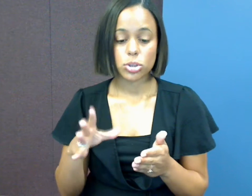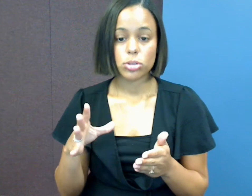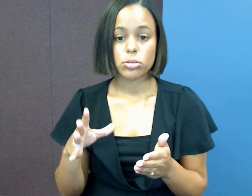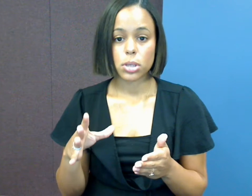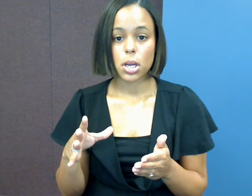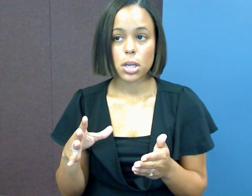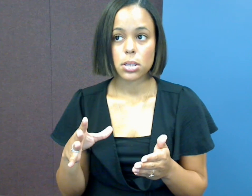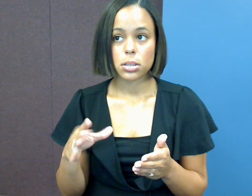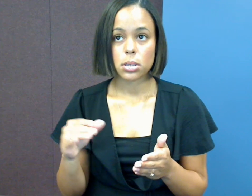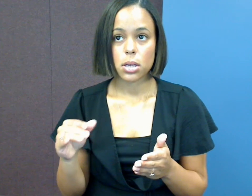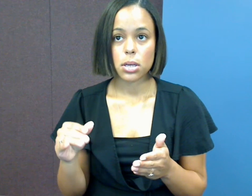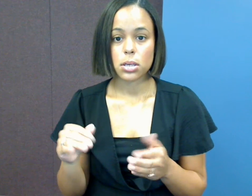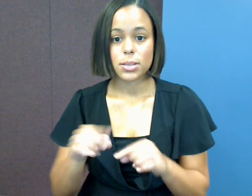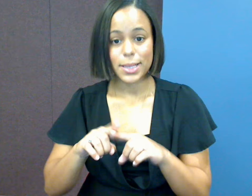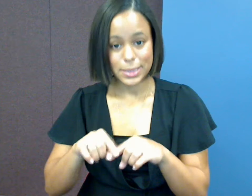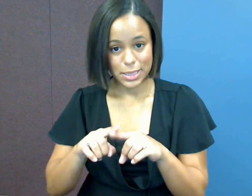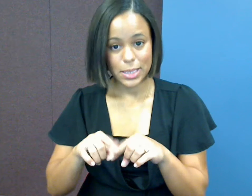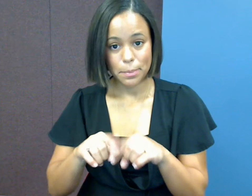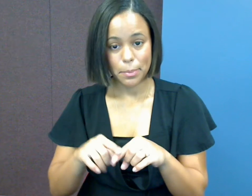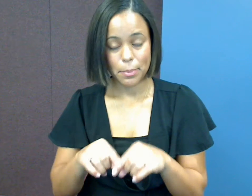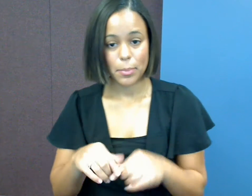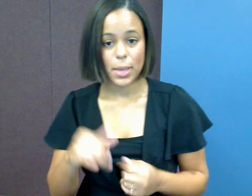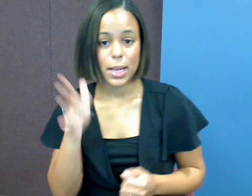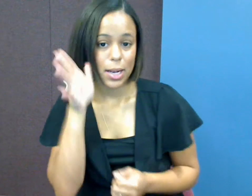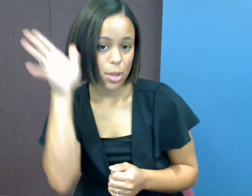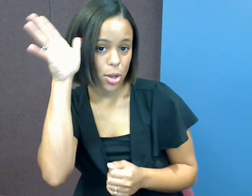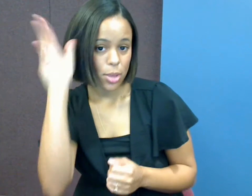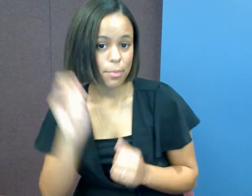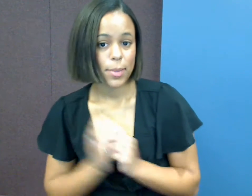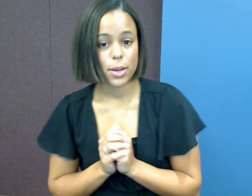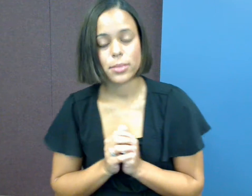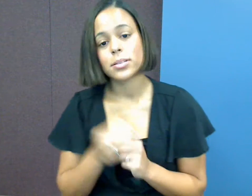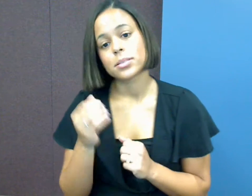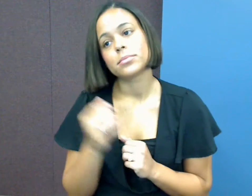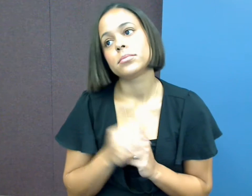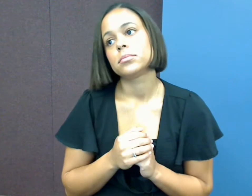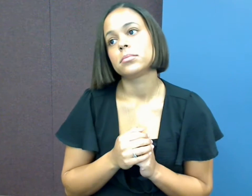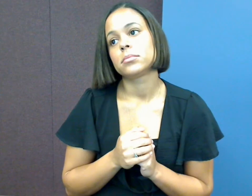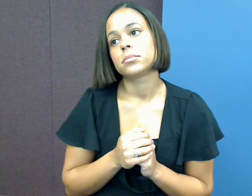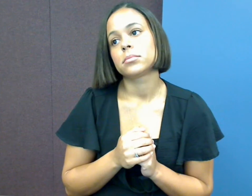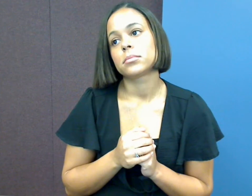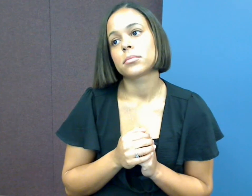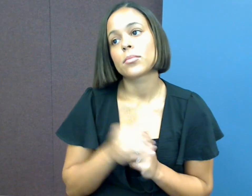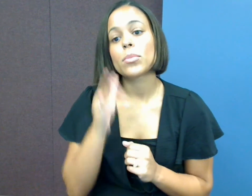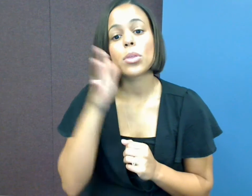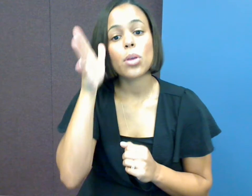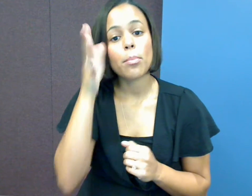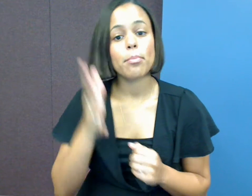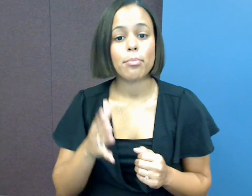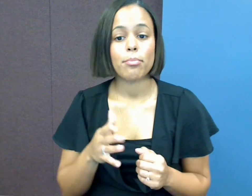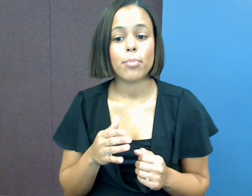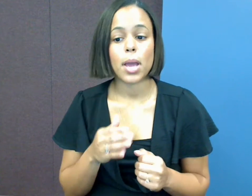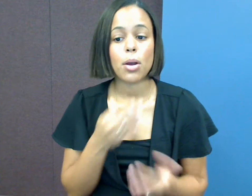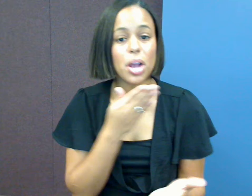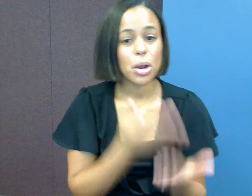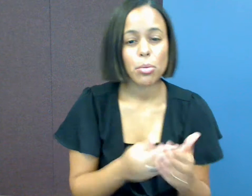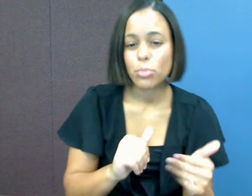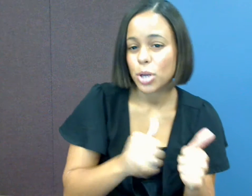If the parent, and the only way that the parent can prove that is by being in the first page of their most recent tax